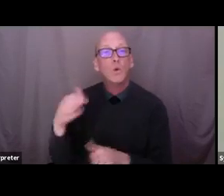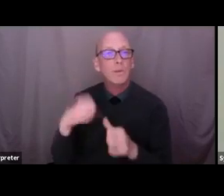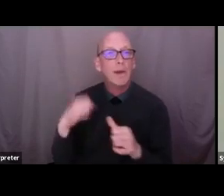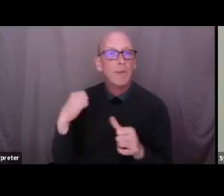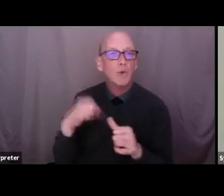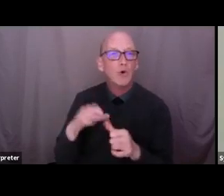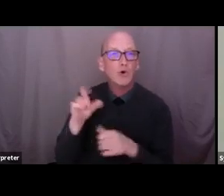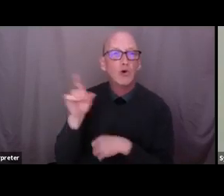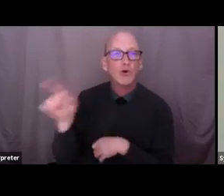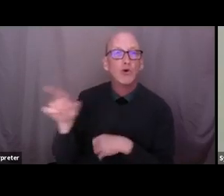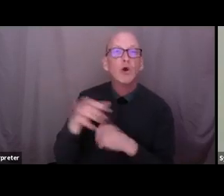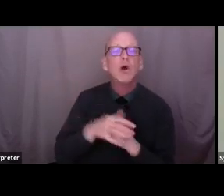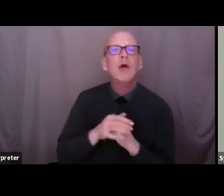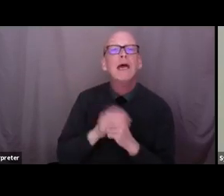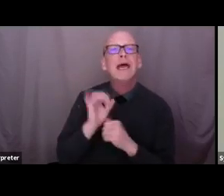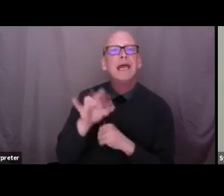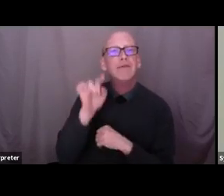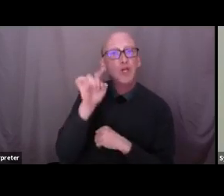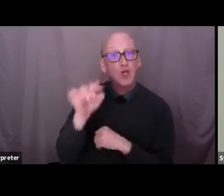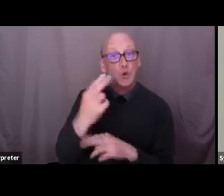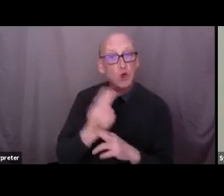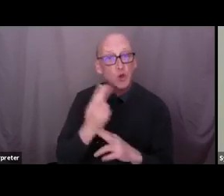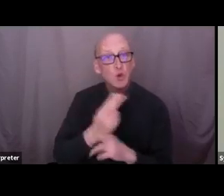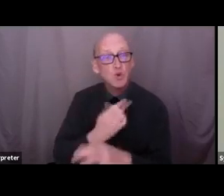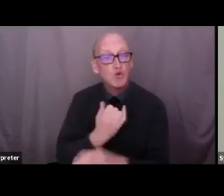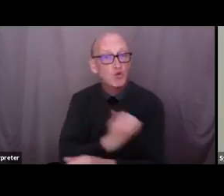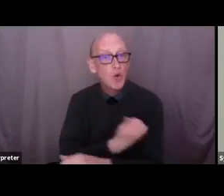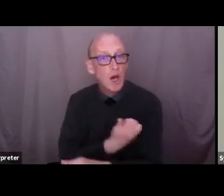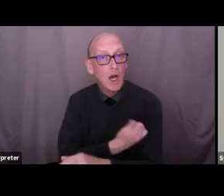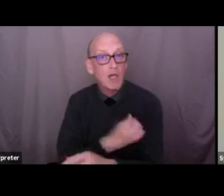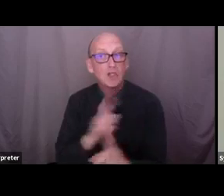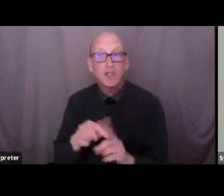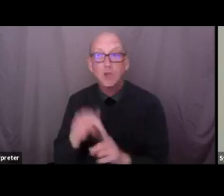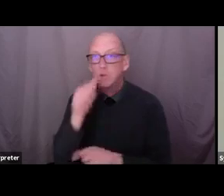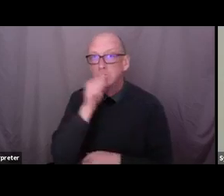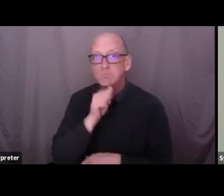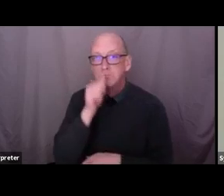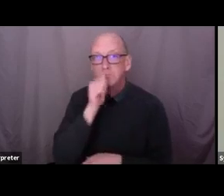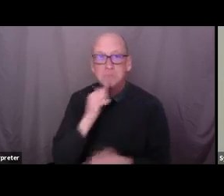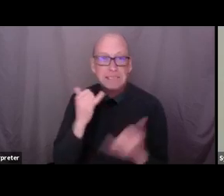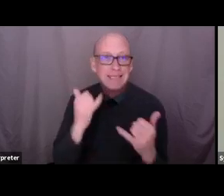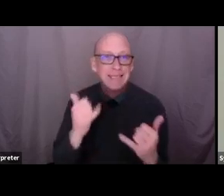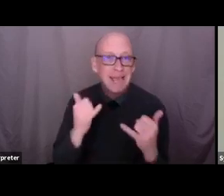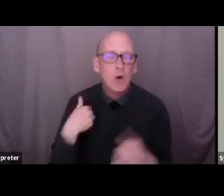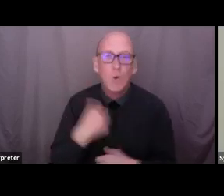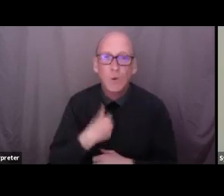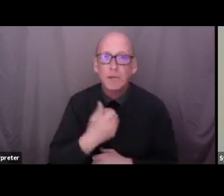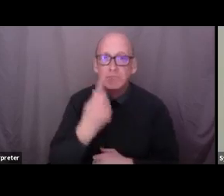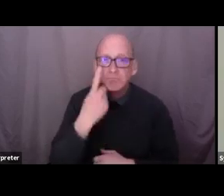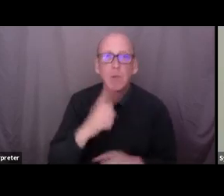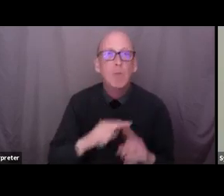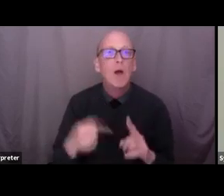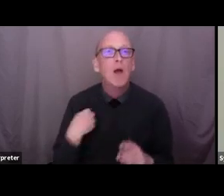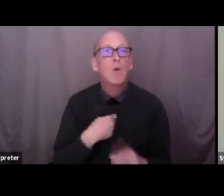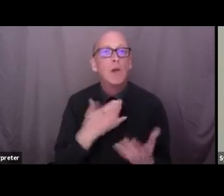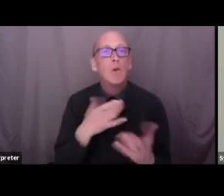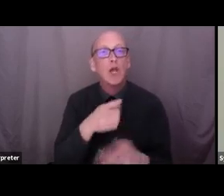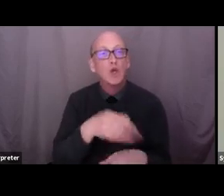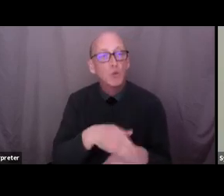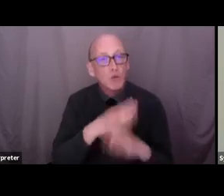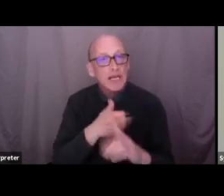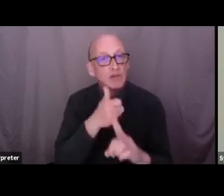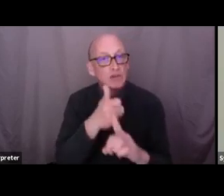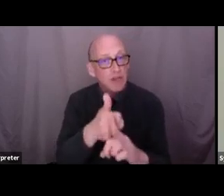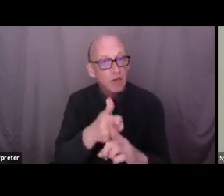that, if you are using substances to get by right now, that we understand that, but we also want you to protect yourself.